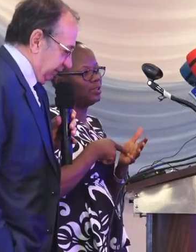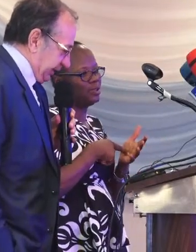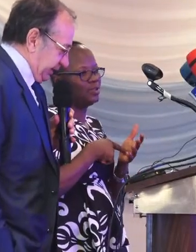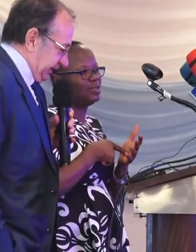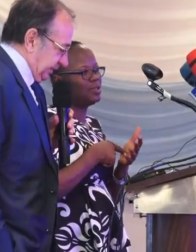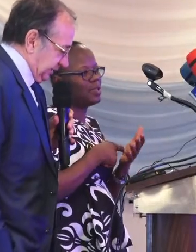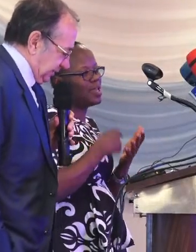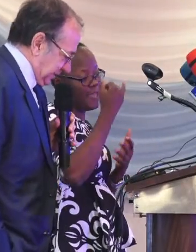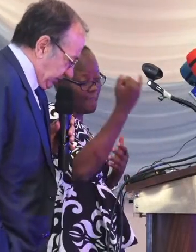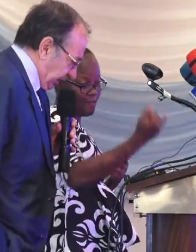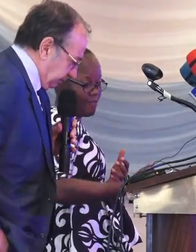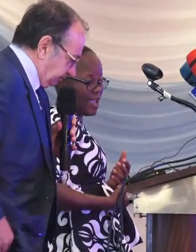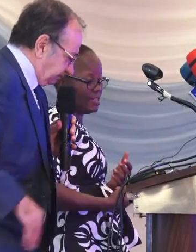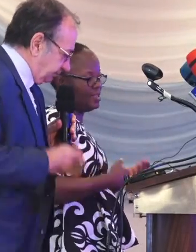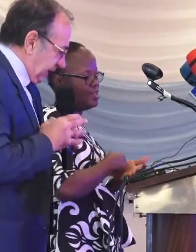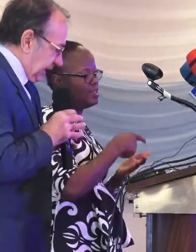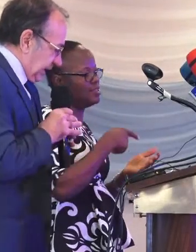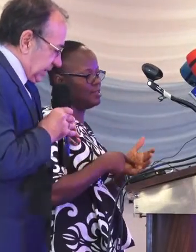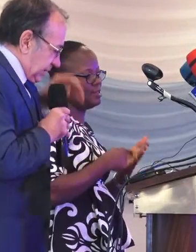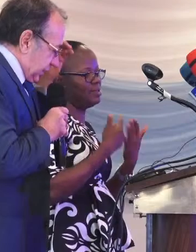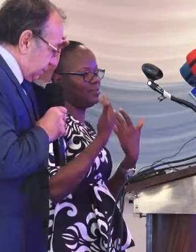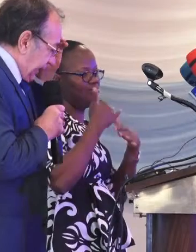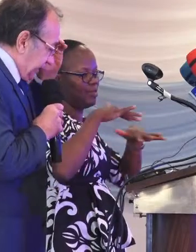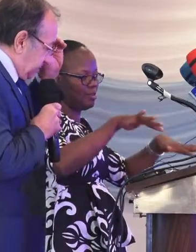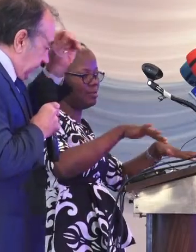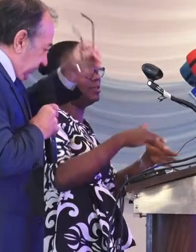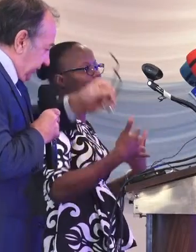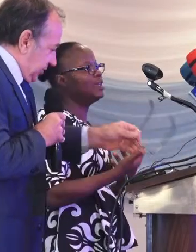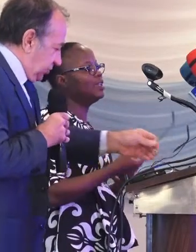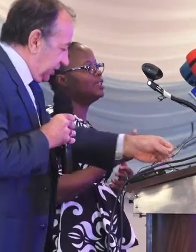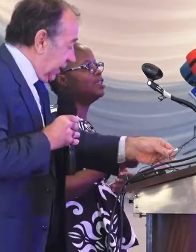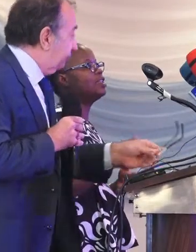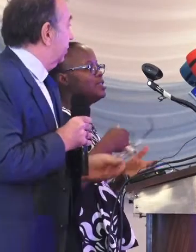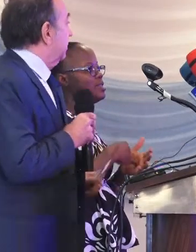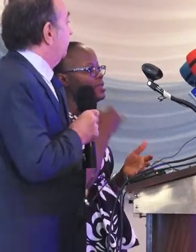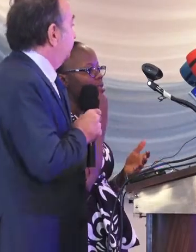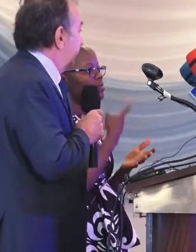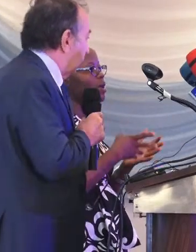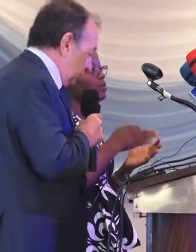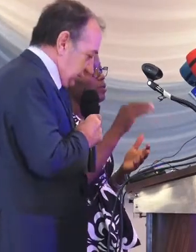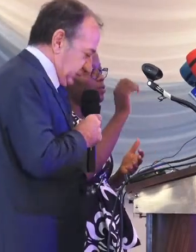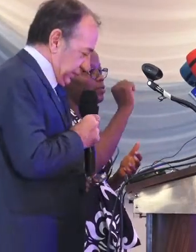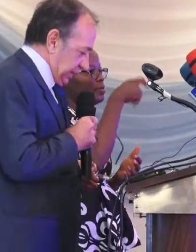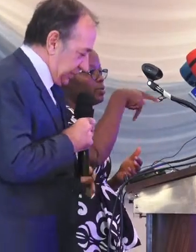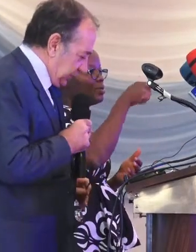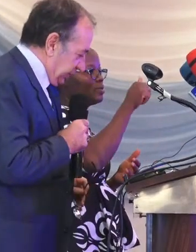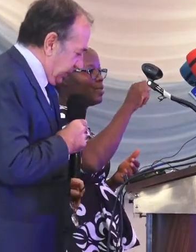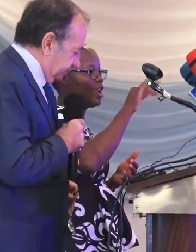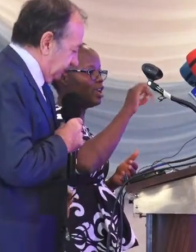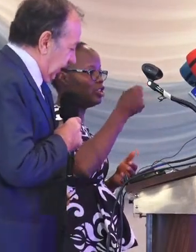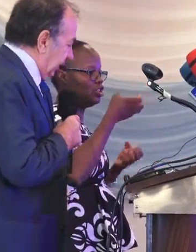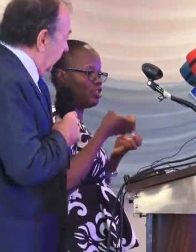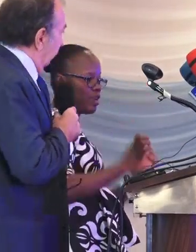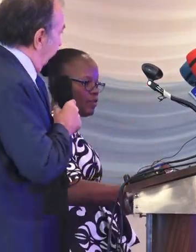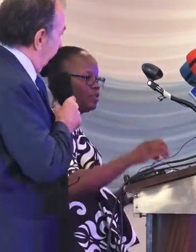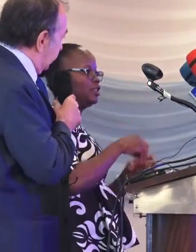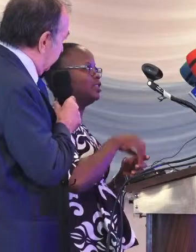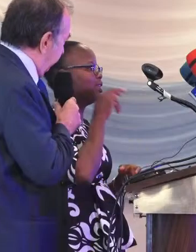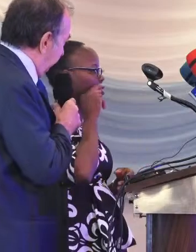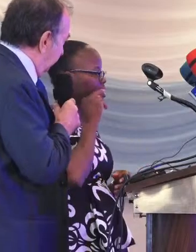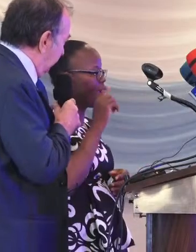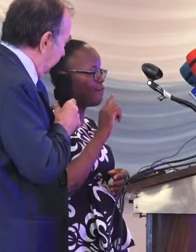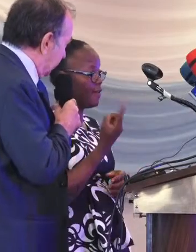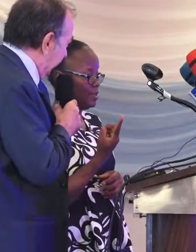in fighting this crime. Spain is part of this joint effort, also in Nigeria,